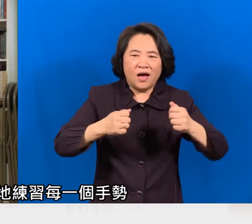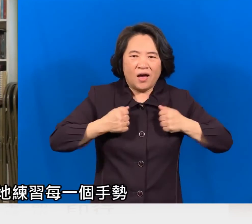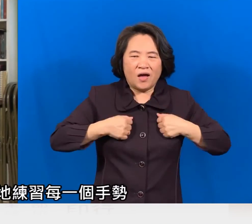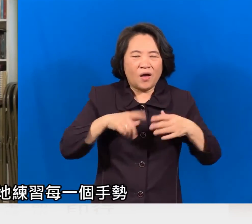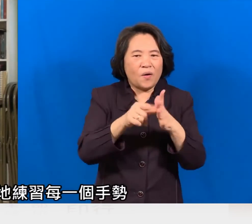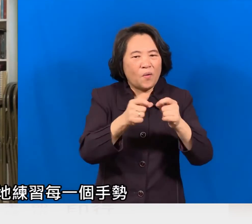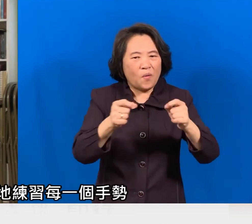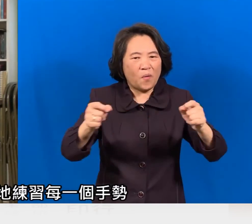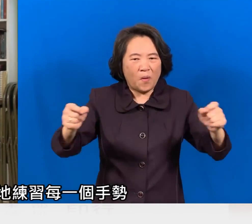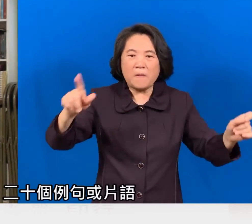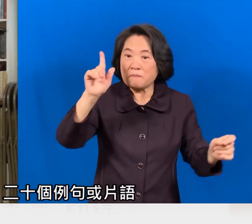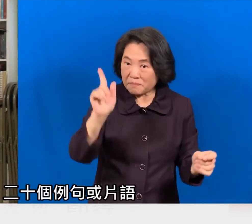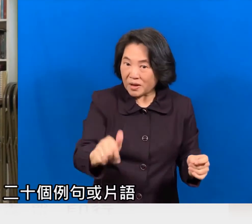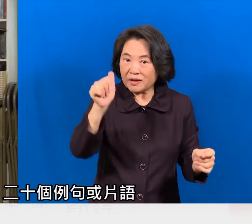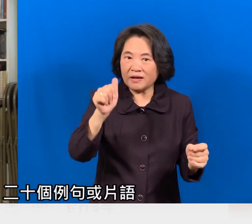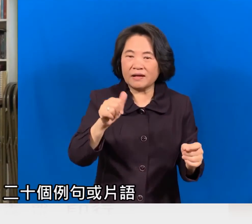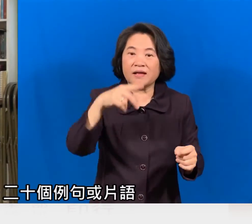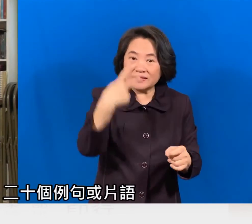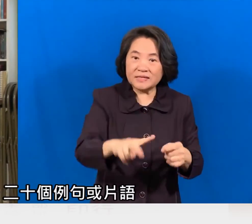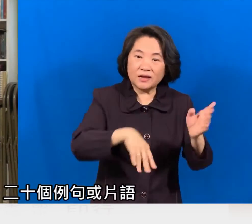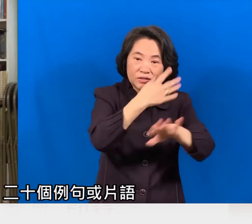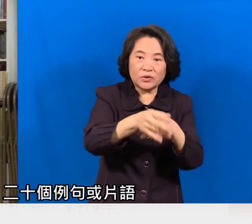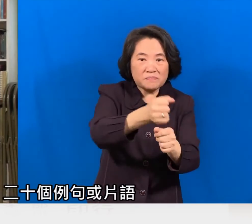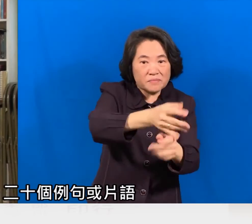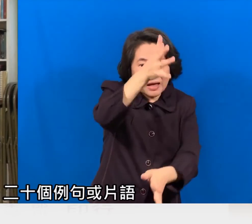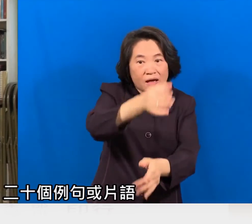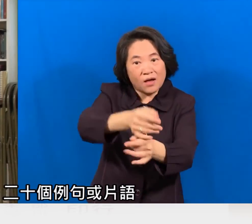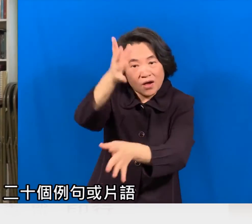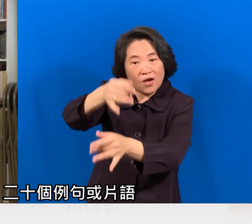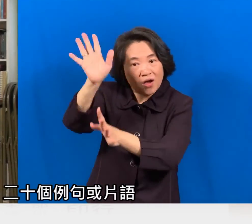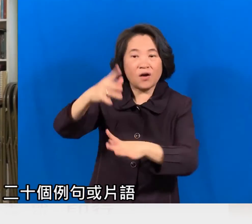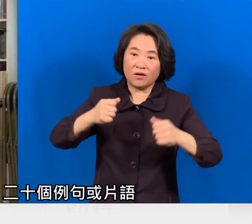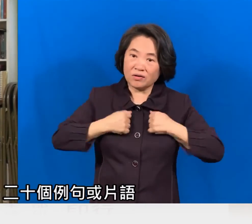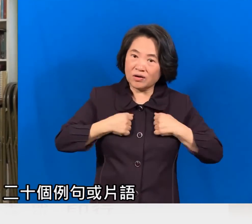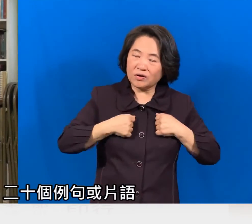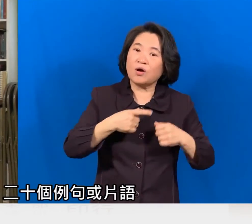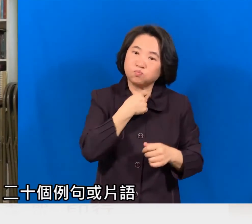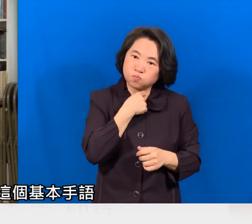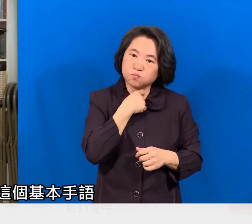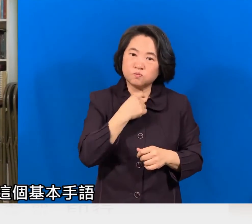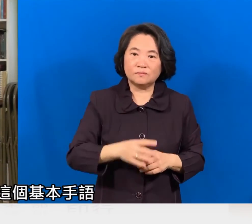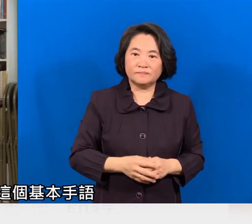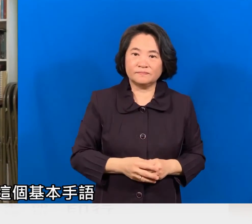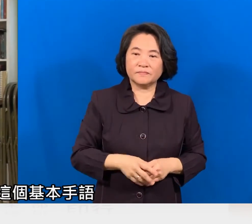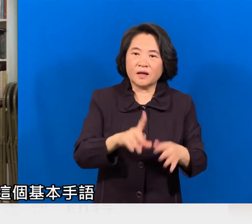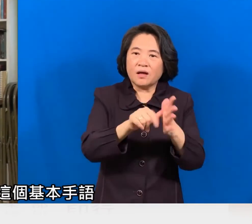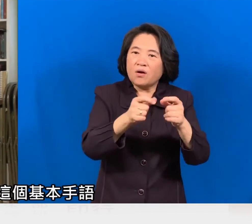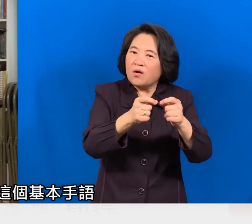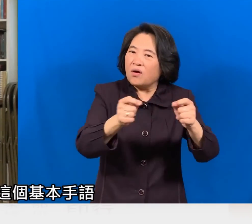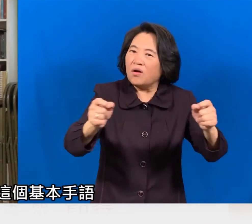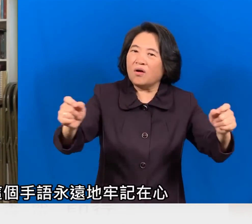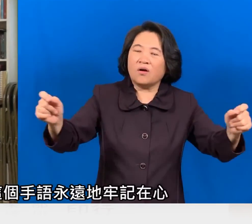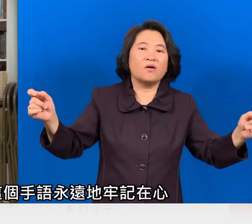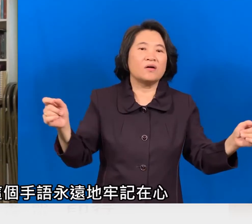You should practice each sign as much as possible, and even think up 10 to 20 practice sentences or phrases to